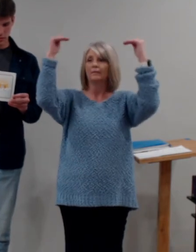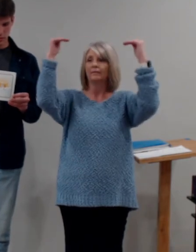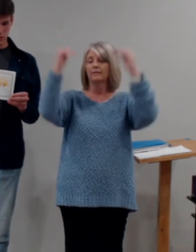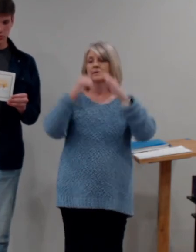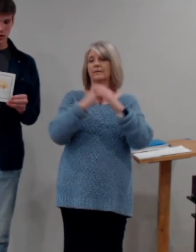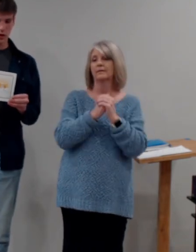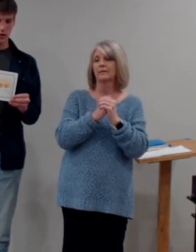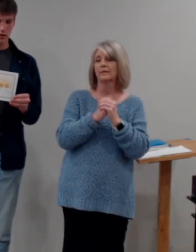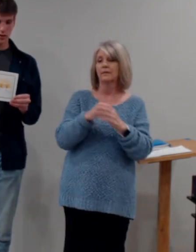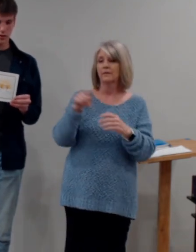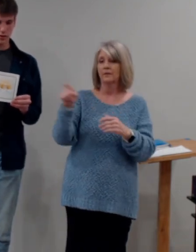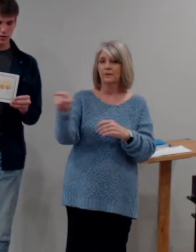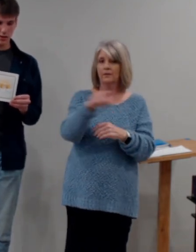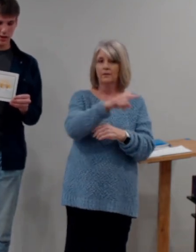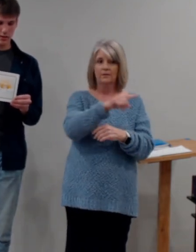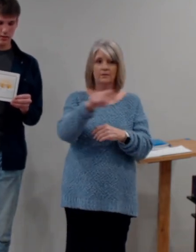You not yet, Jesus.